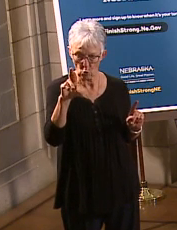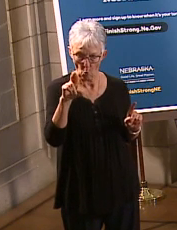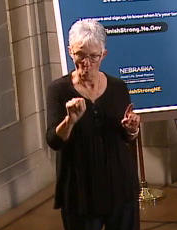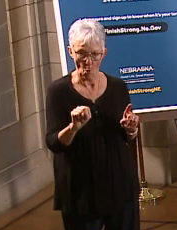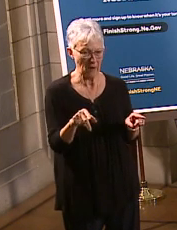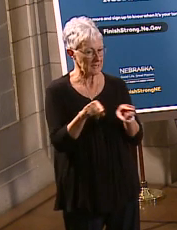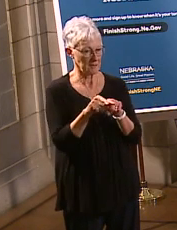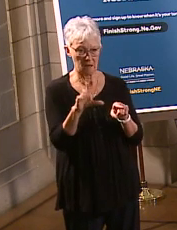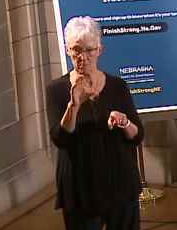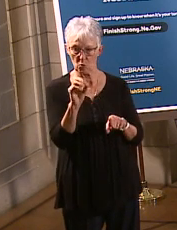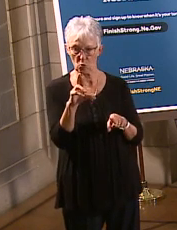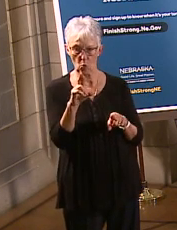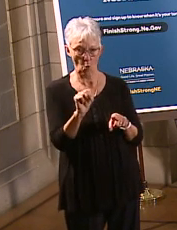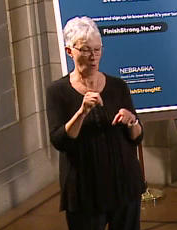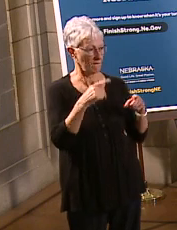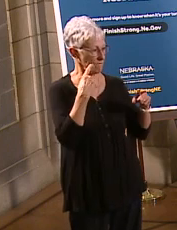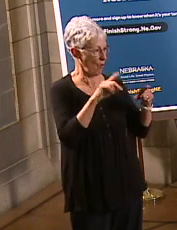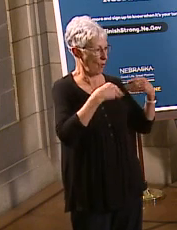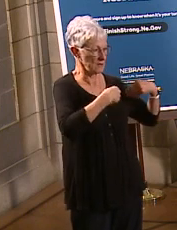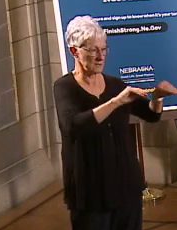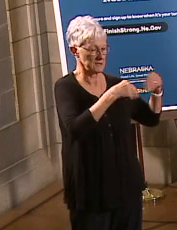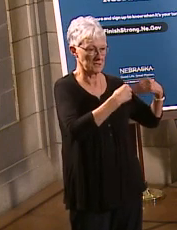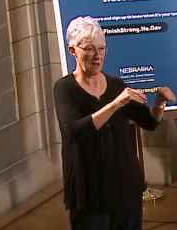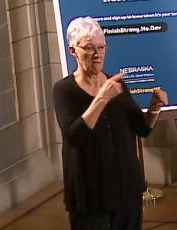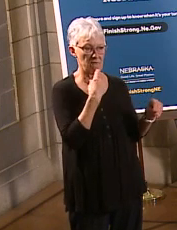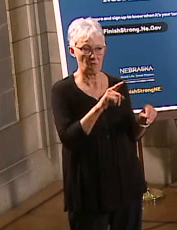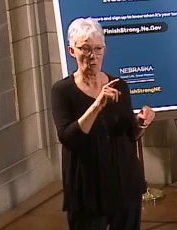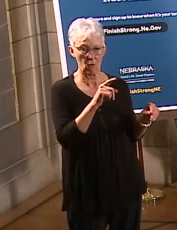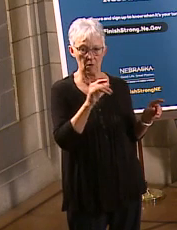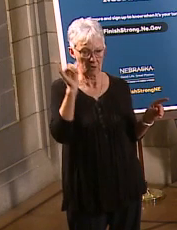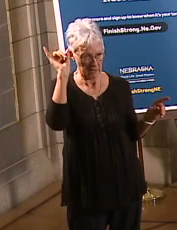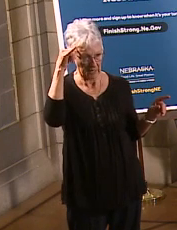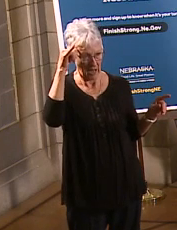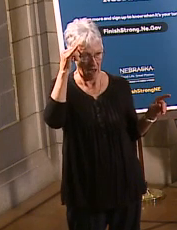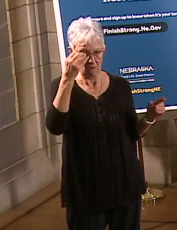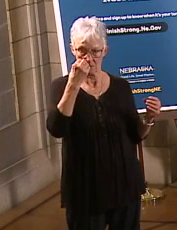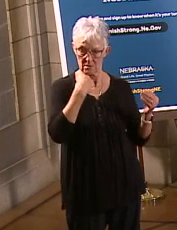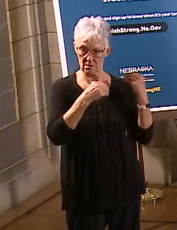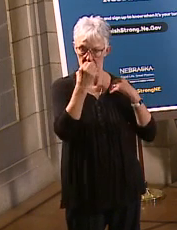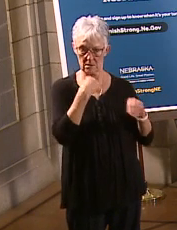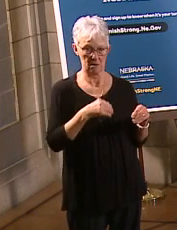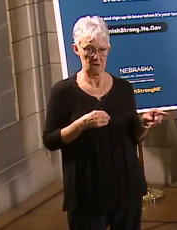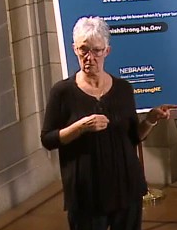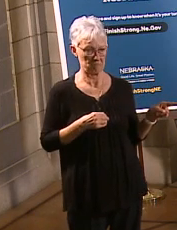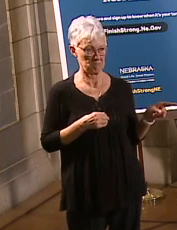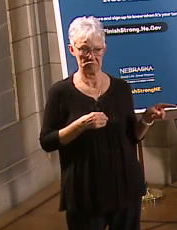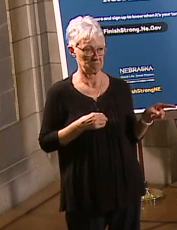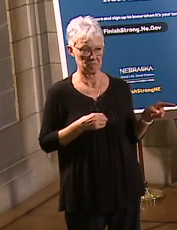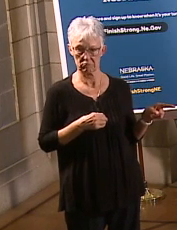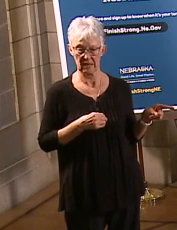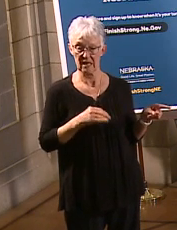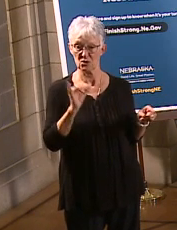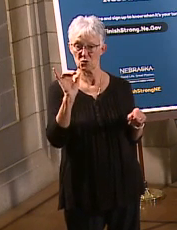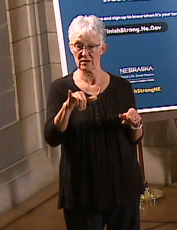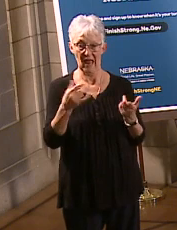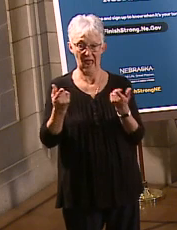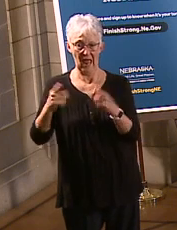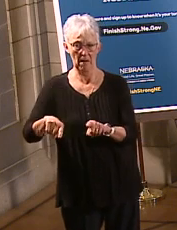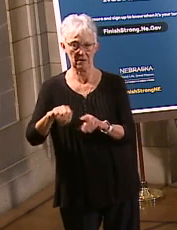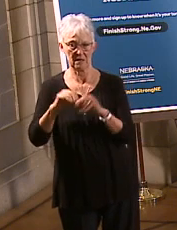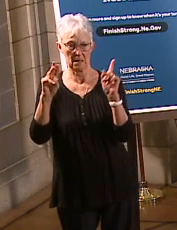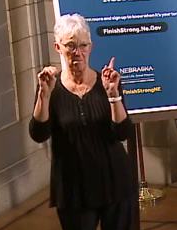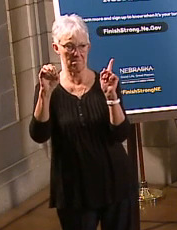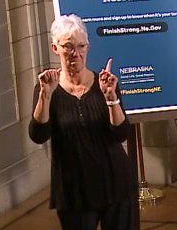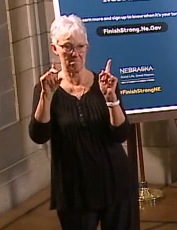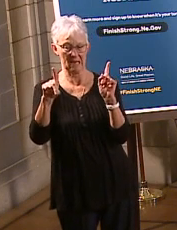producers to flake or to grind in order to feed their livestock. And so that is a very isolated situation that